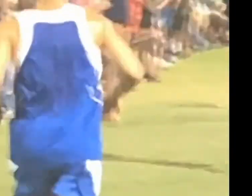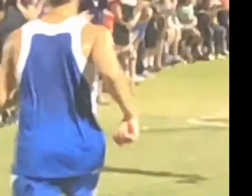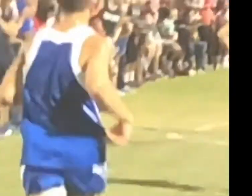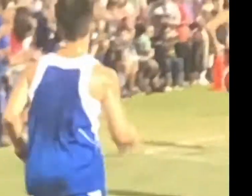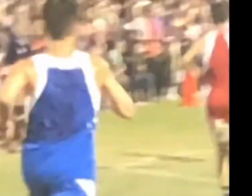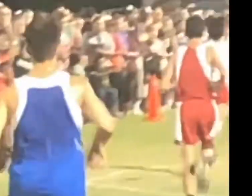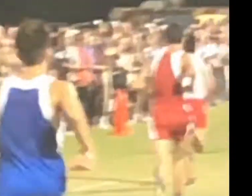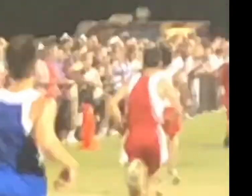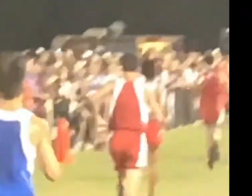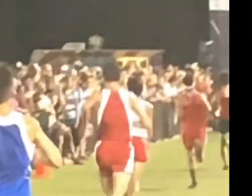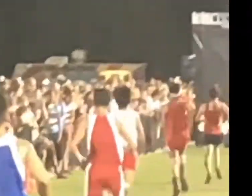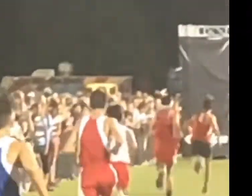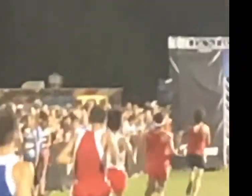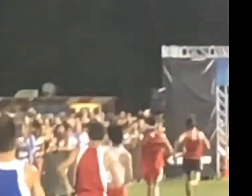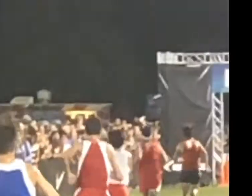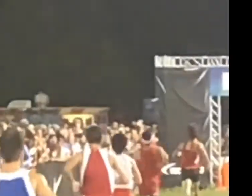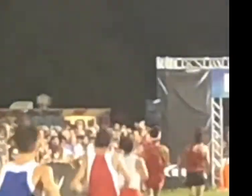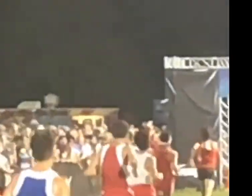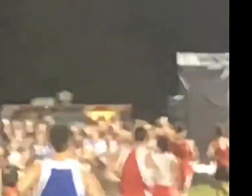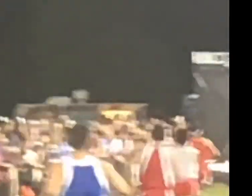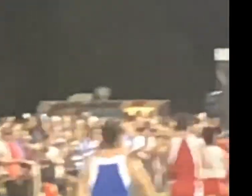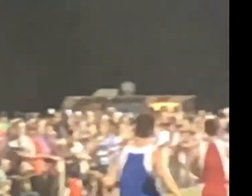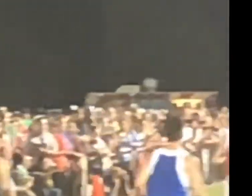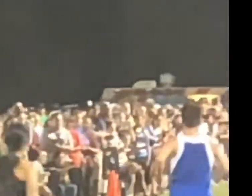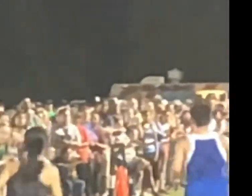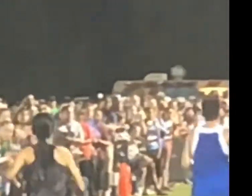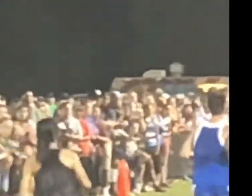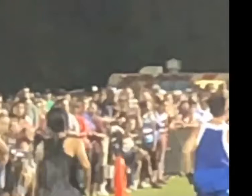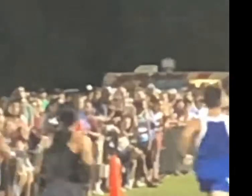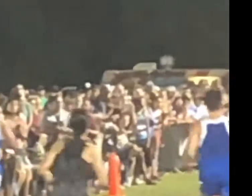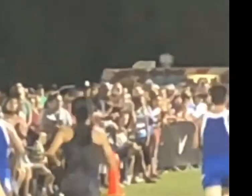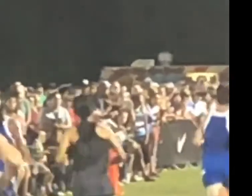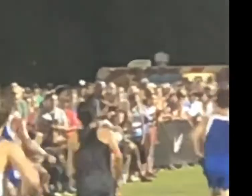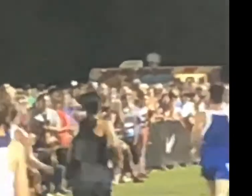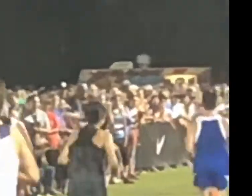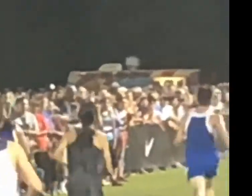An ASDB runner passes by, running to the finish line.